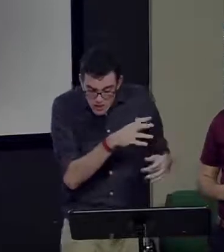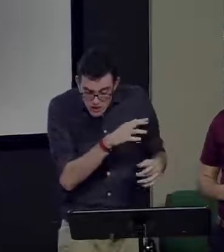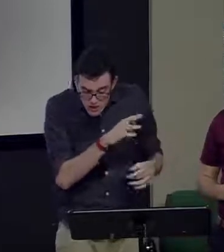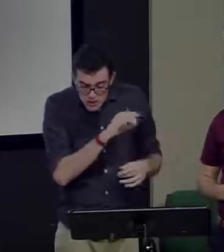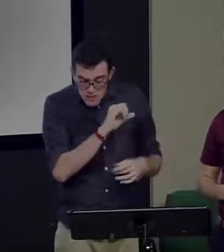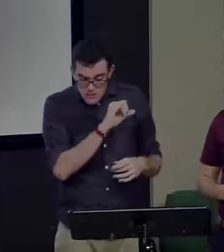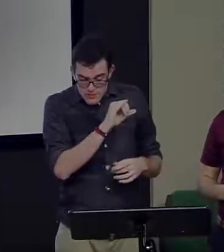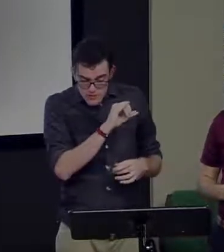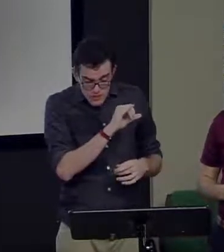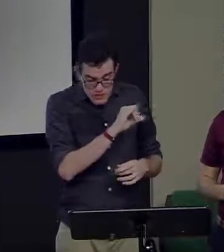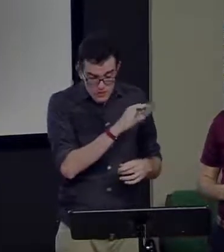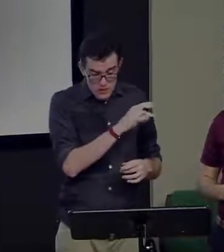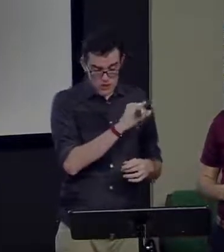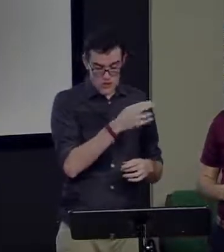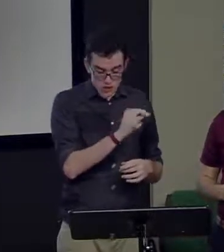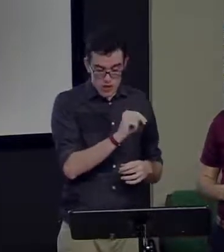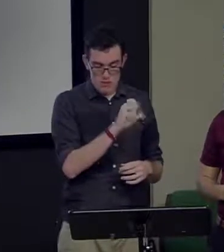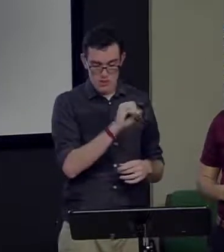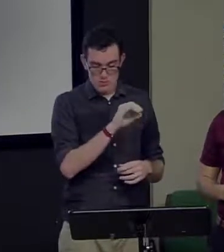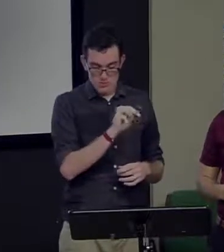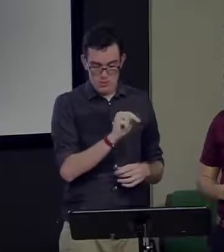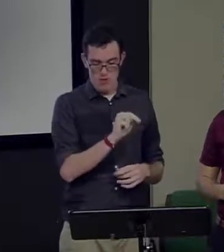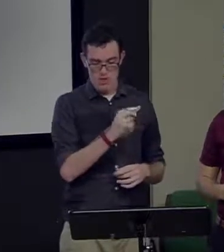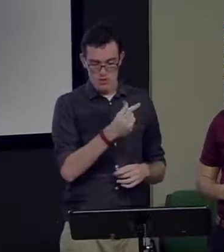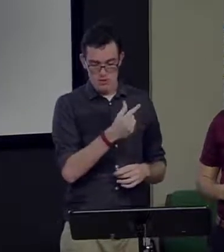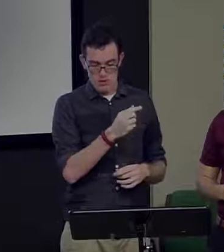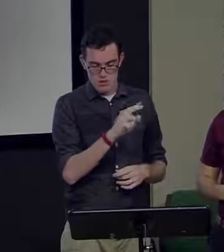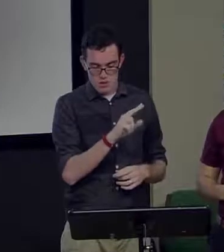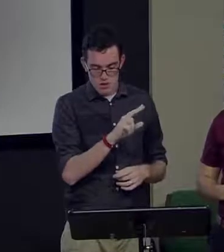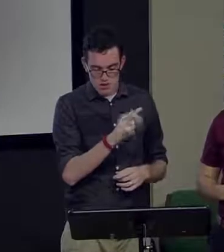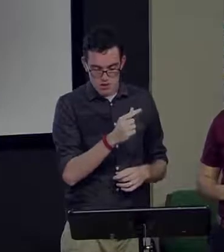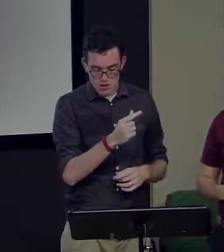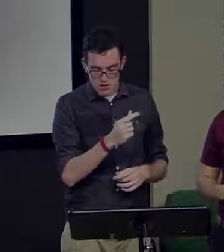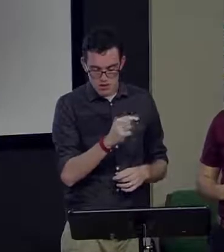John Simon Guggenheim Fellowship,